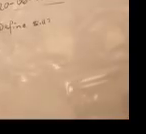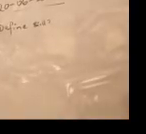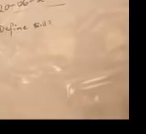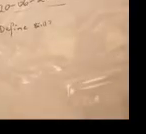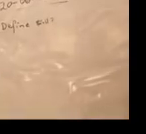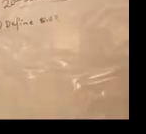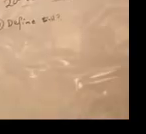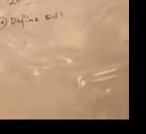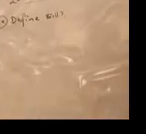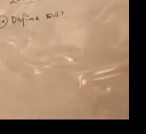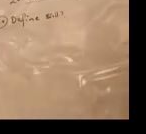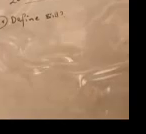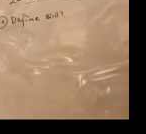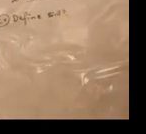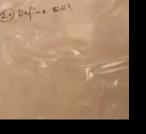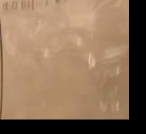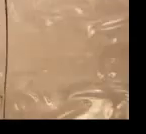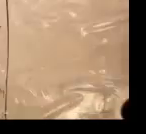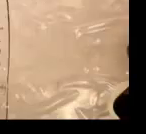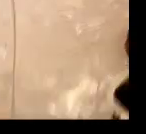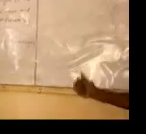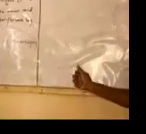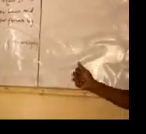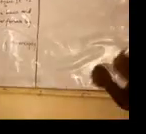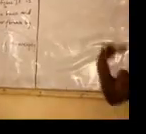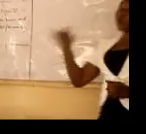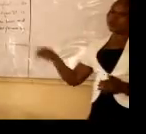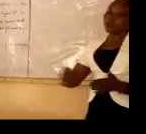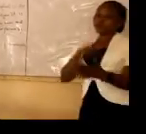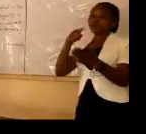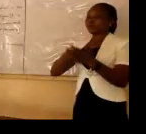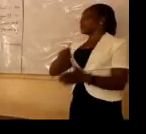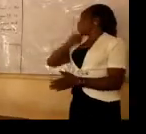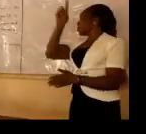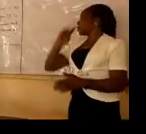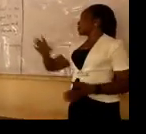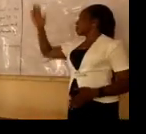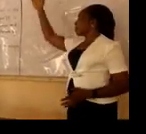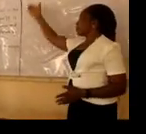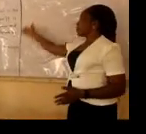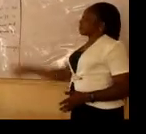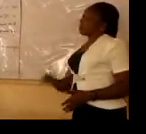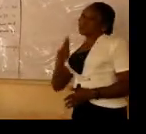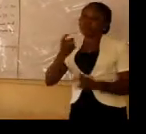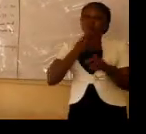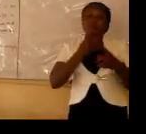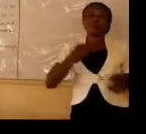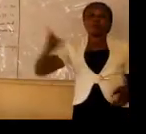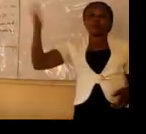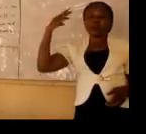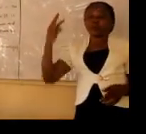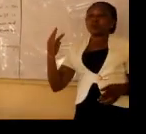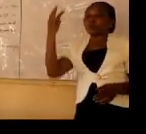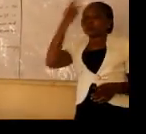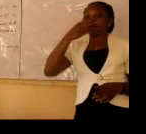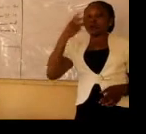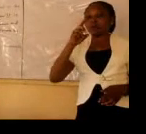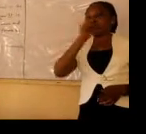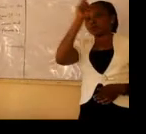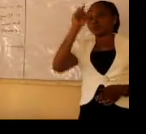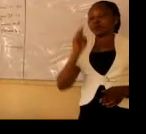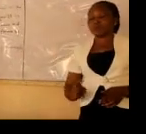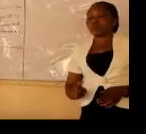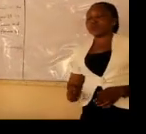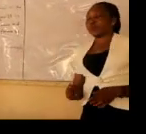I told you that I got most of these questions from your past YF questions. So in number 2A, they said we should